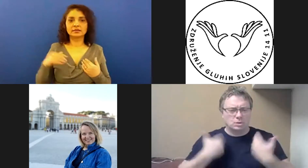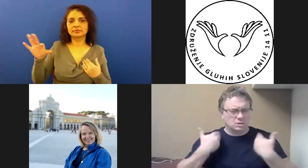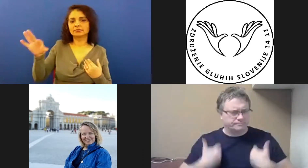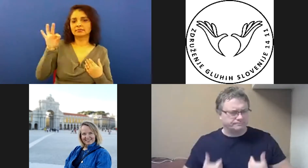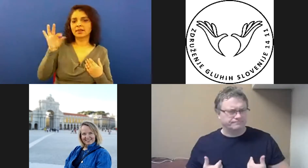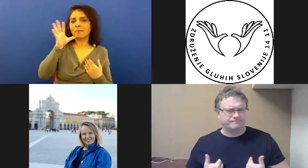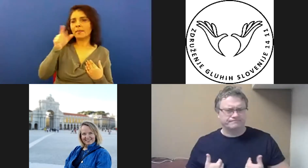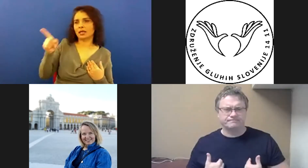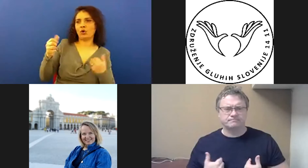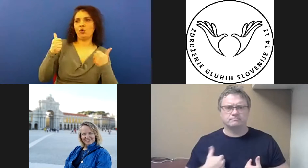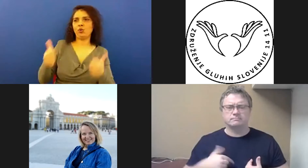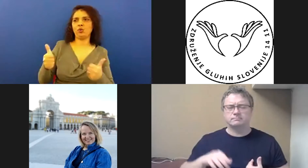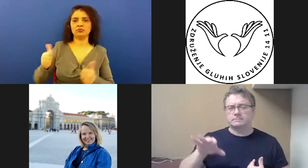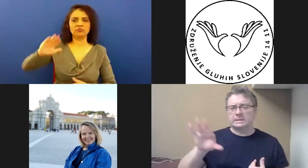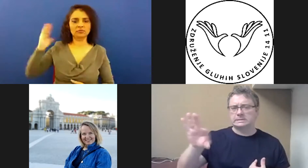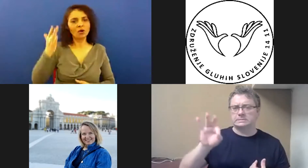know what to do.